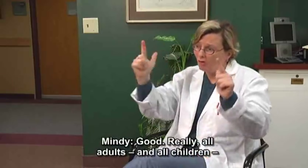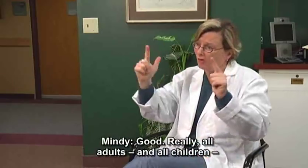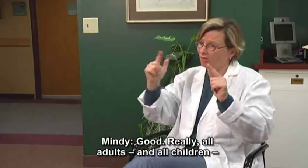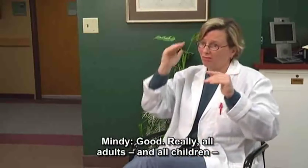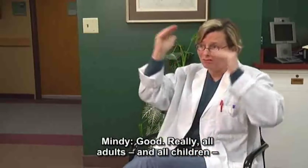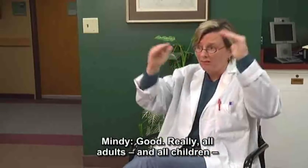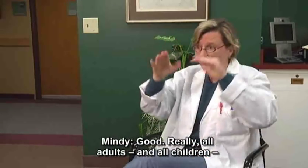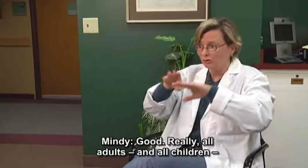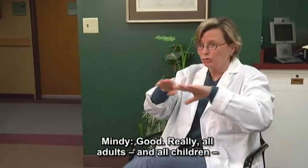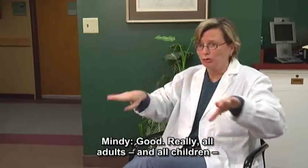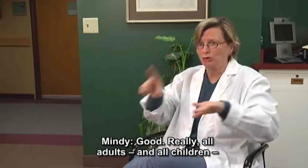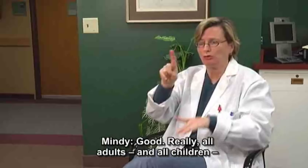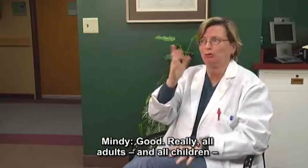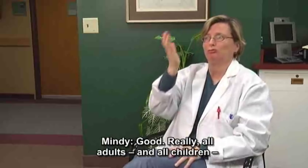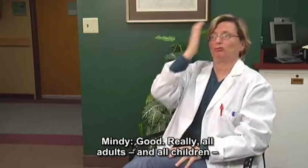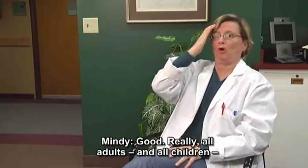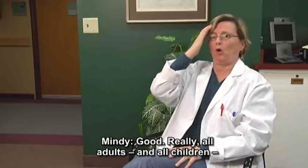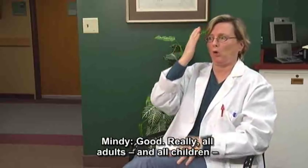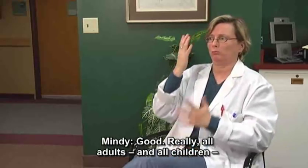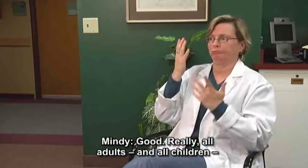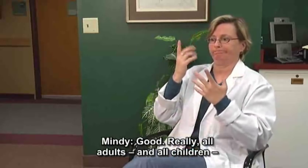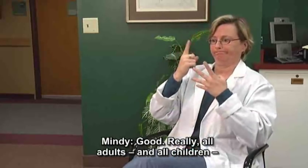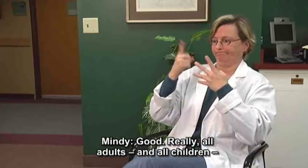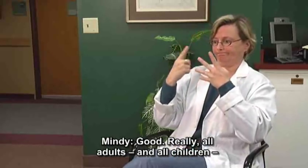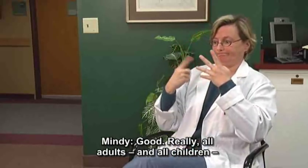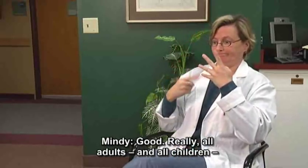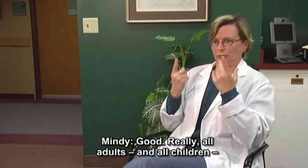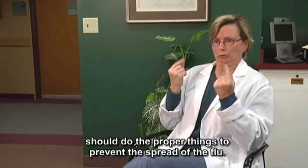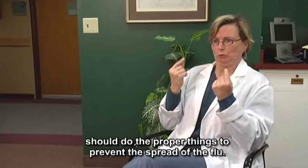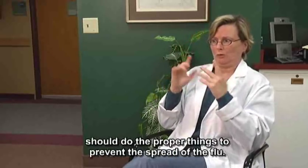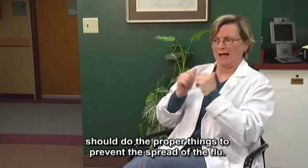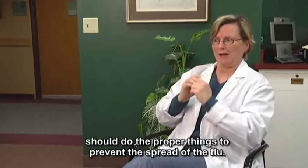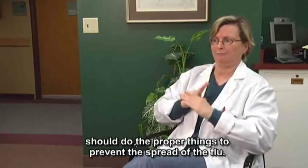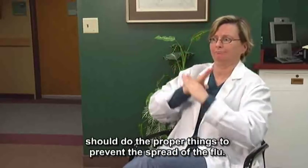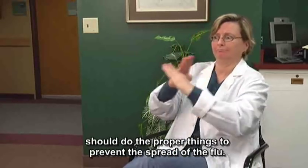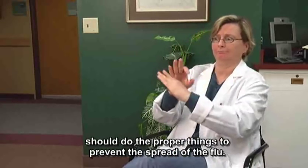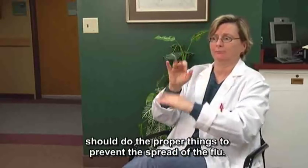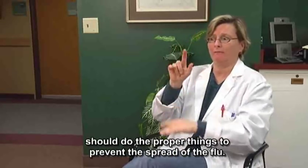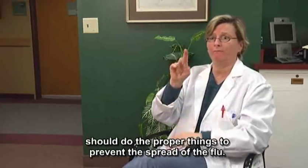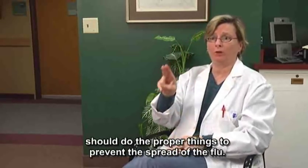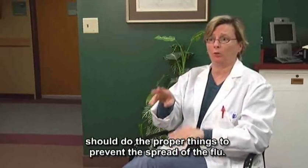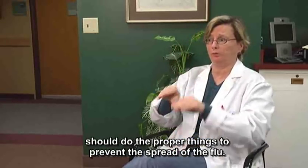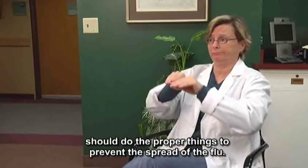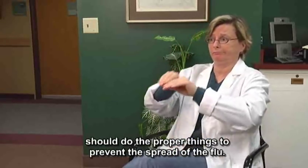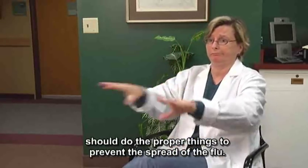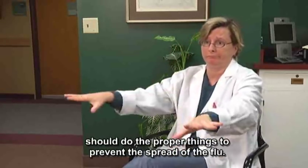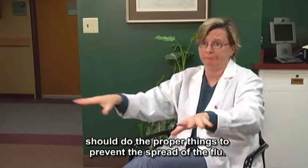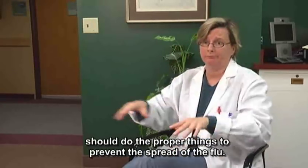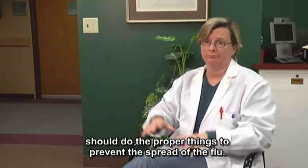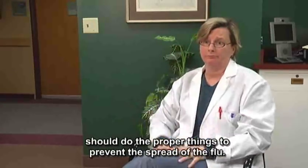good really all adults and all children should do the proper things to prevent the spread of the flu